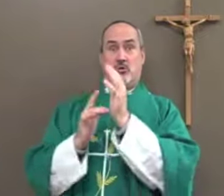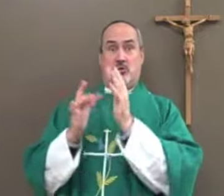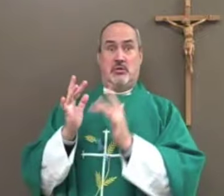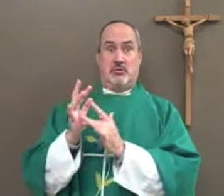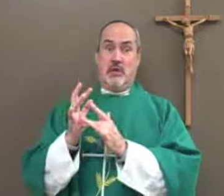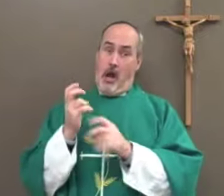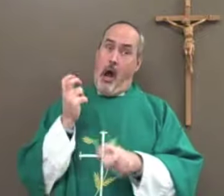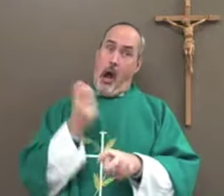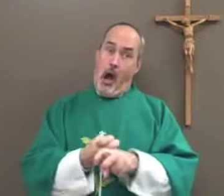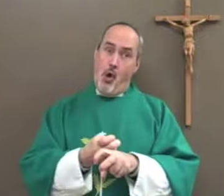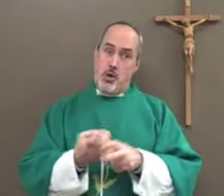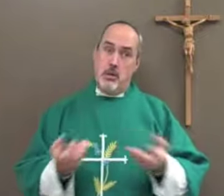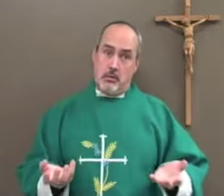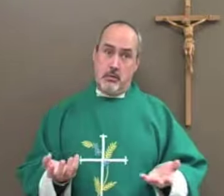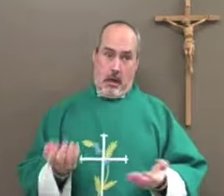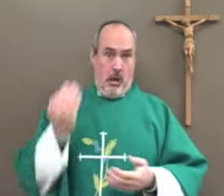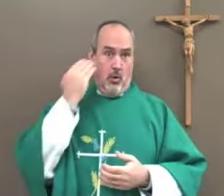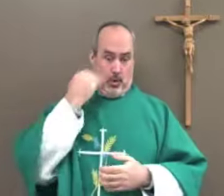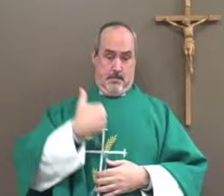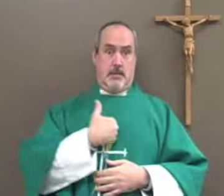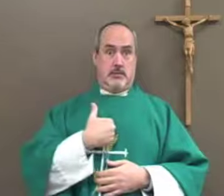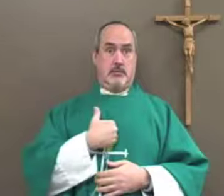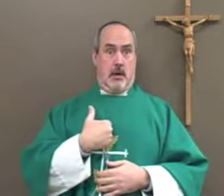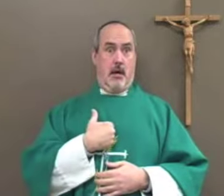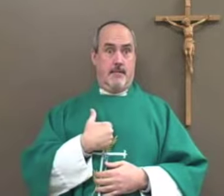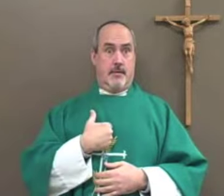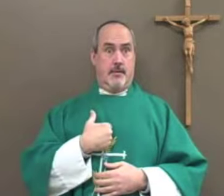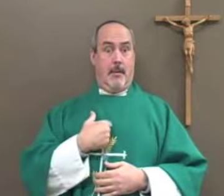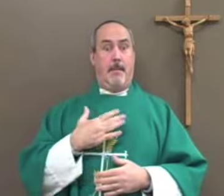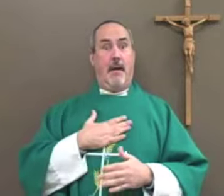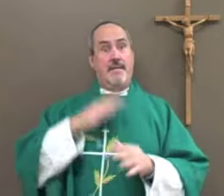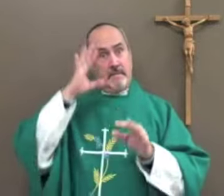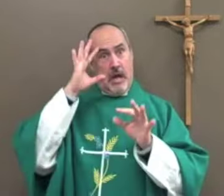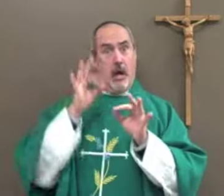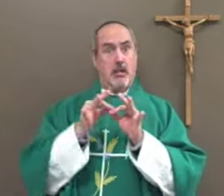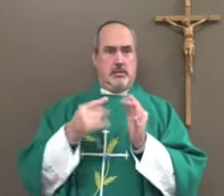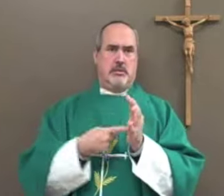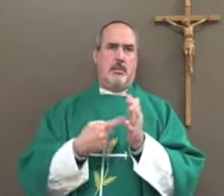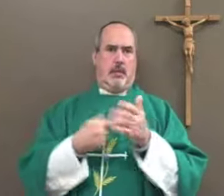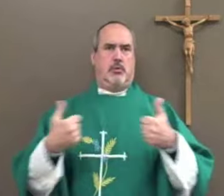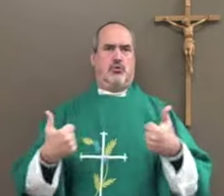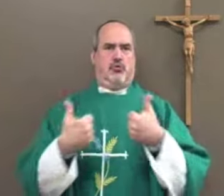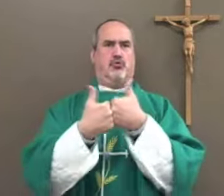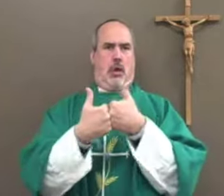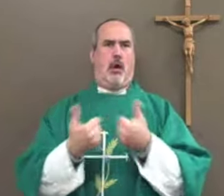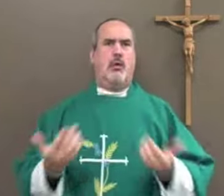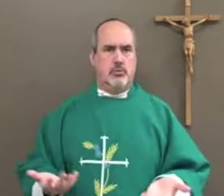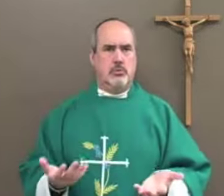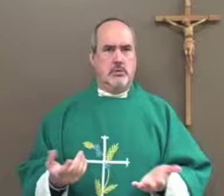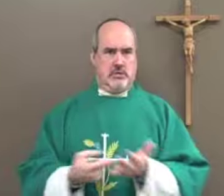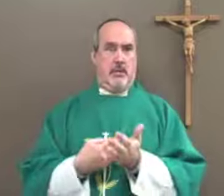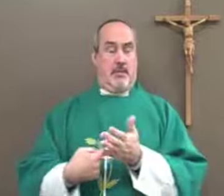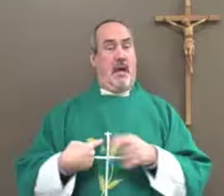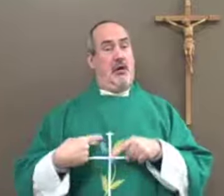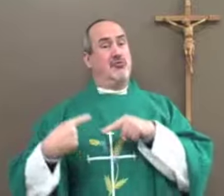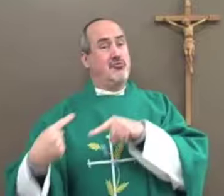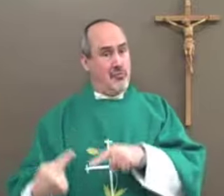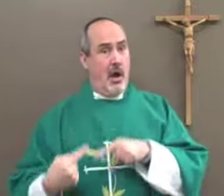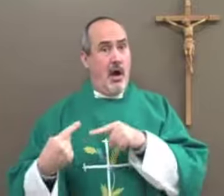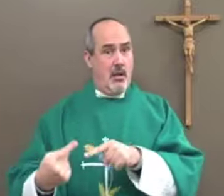And it is true that sometimes it is hard for us to follow Jesus' teachings. There have been times in my life where my faith